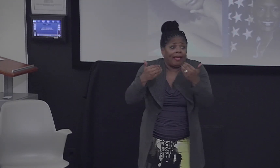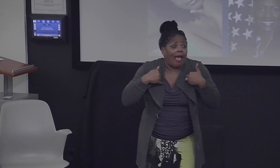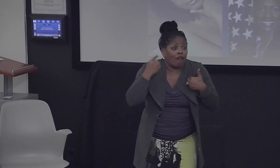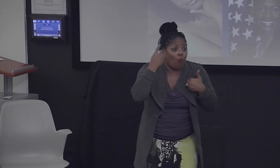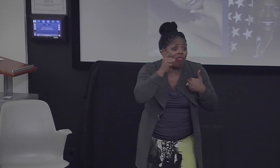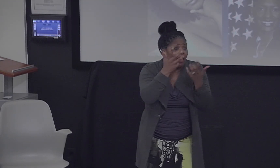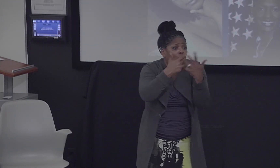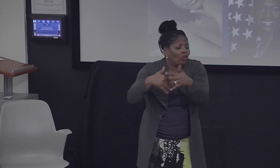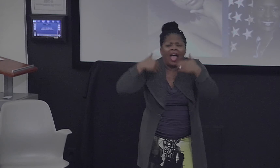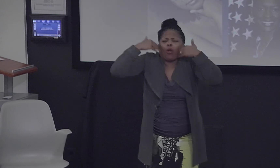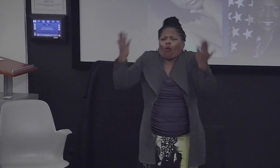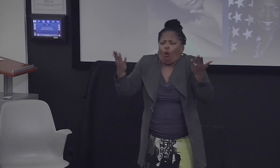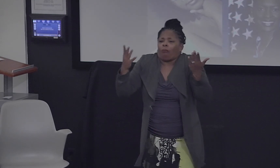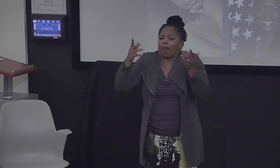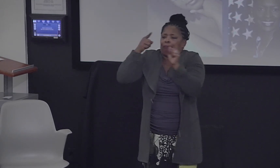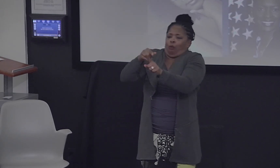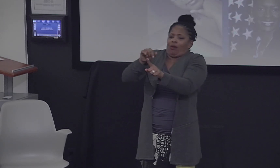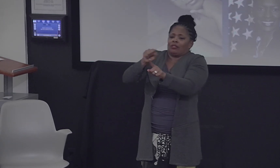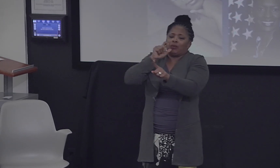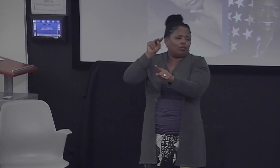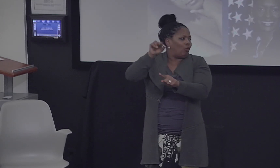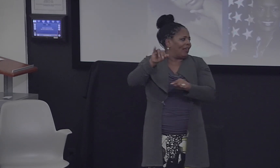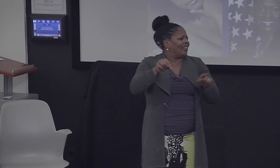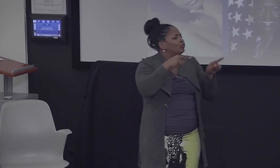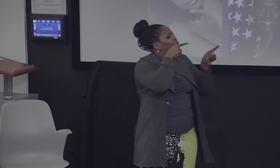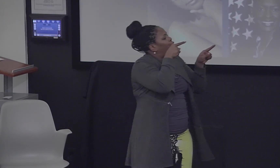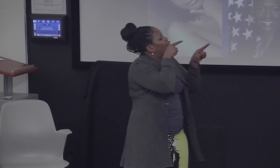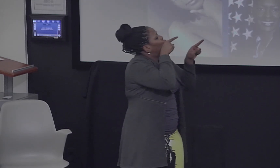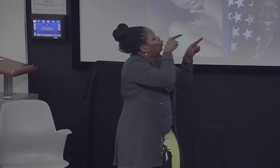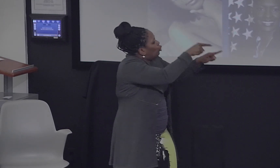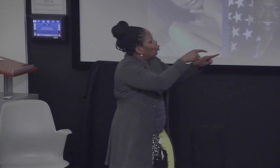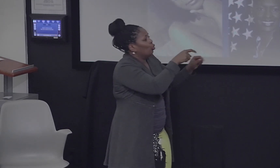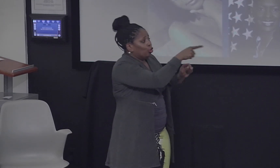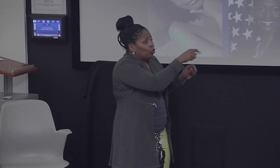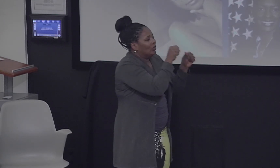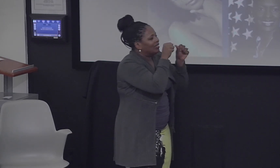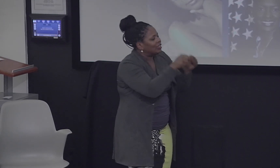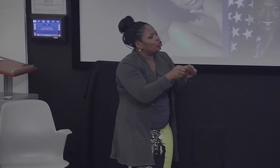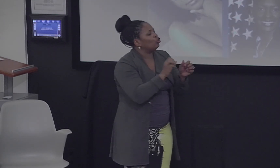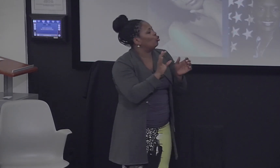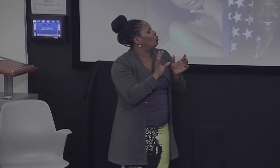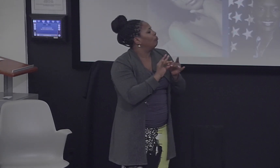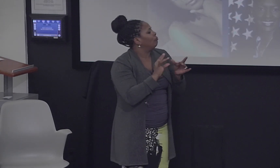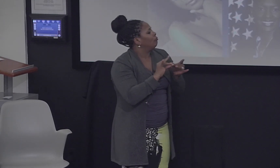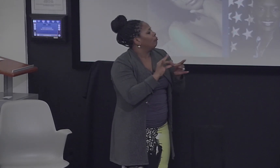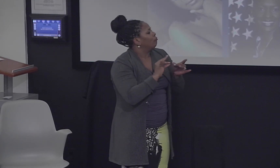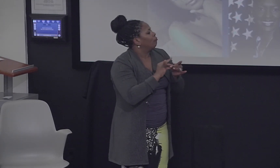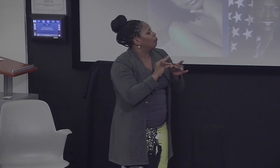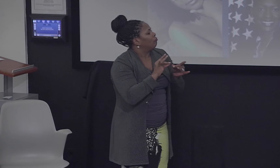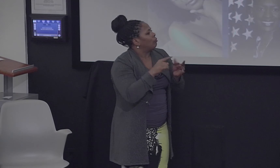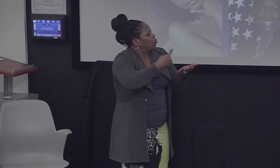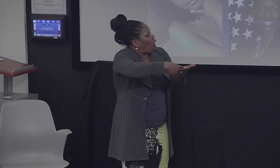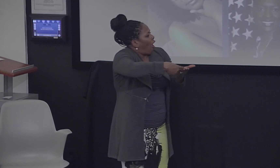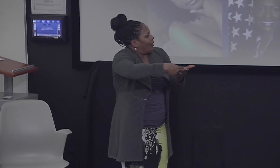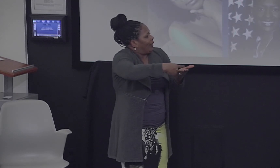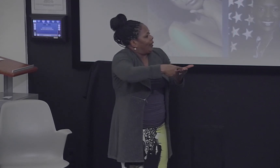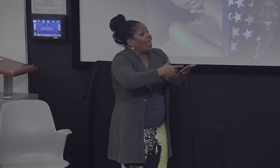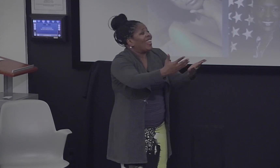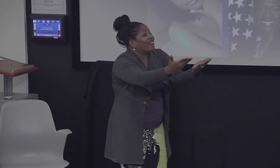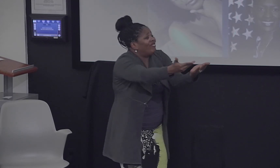Maybe there are formulas or way to work this all out, but that was a view of scheduling. So to look within scheduling and continue to talk about